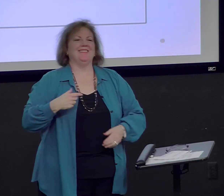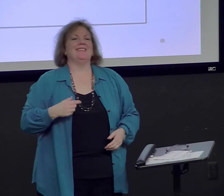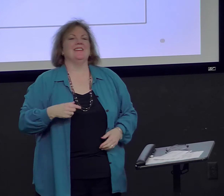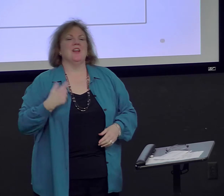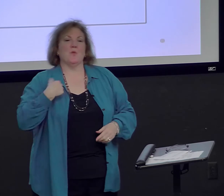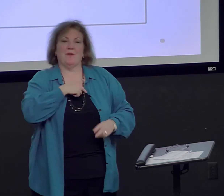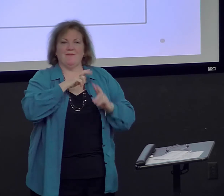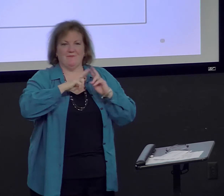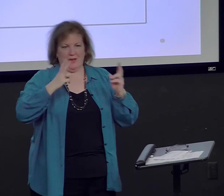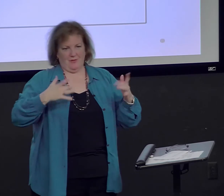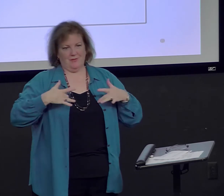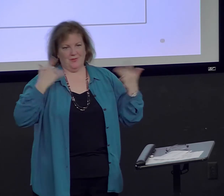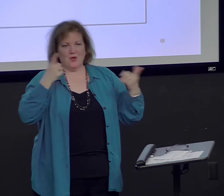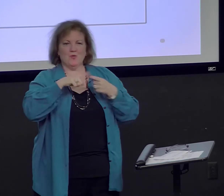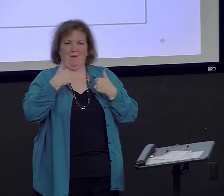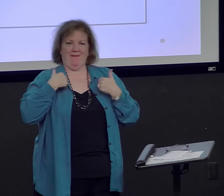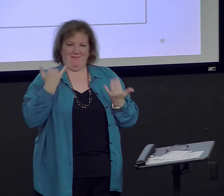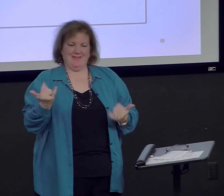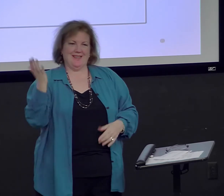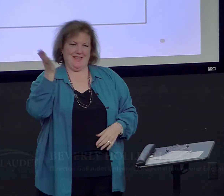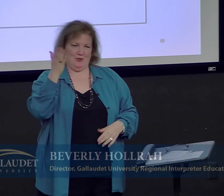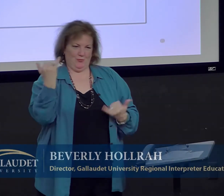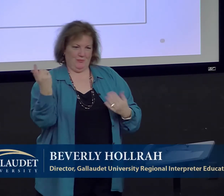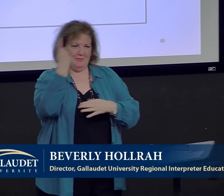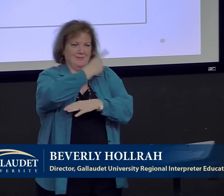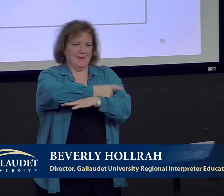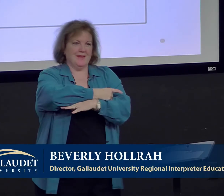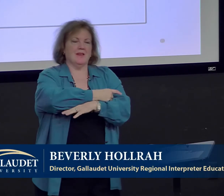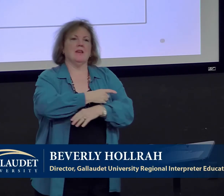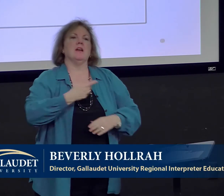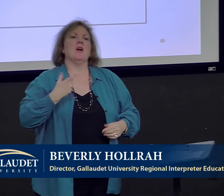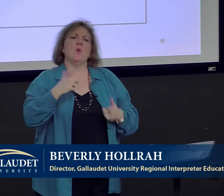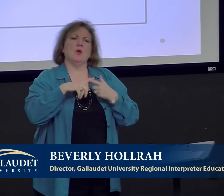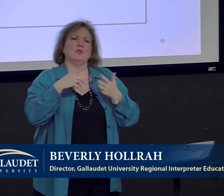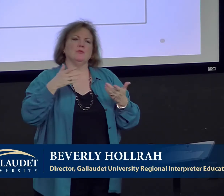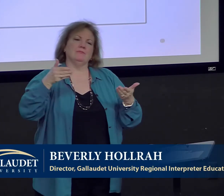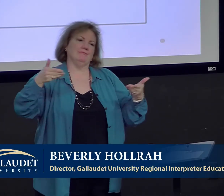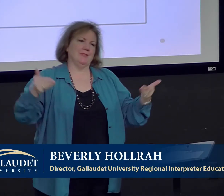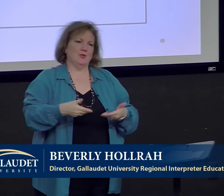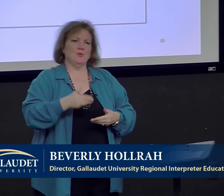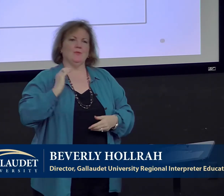Good morning. We're thrilled to have our lecturer here with us today.